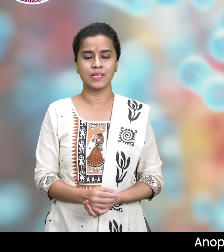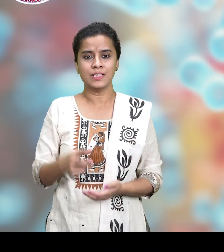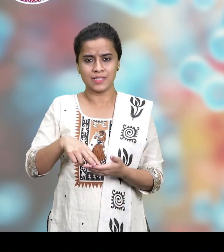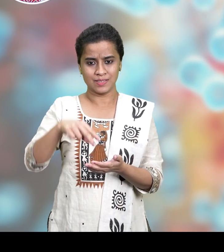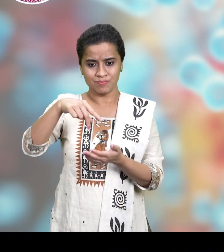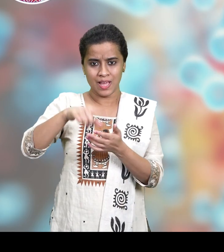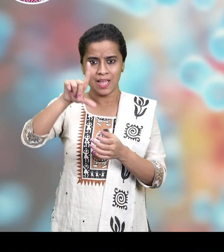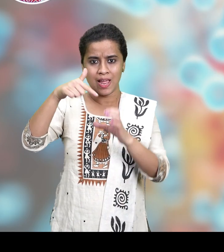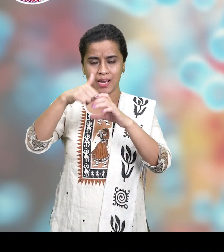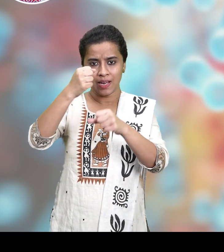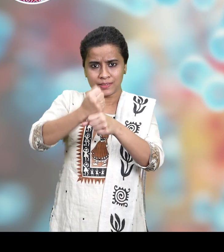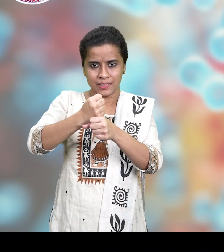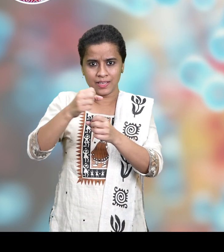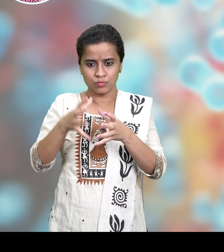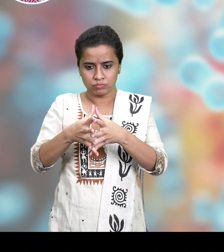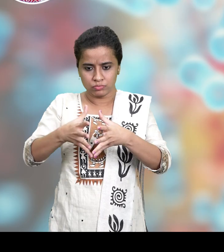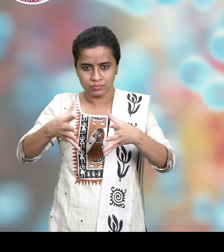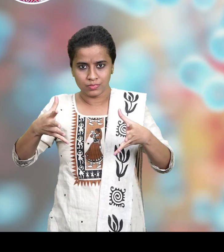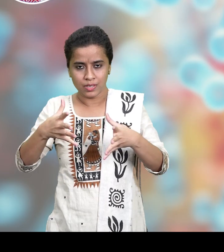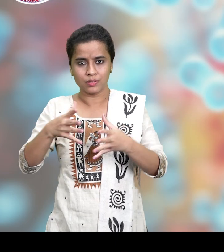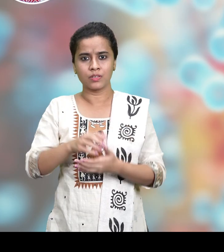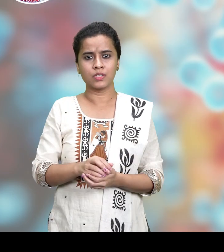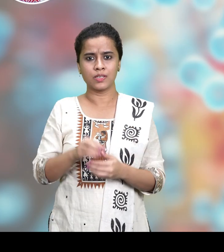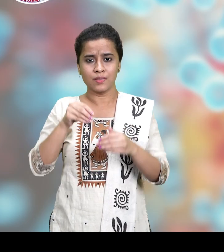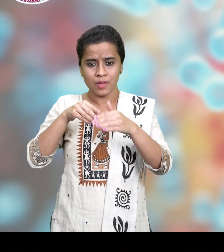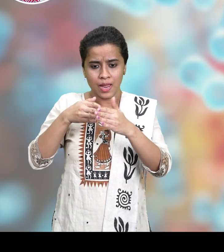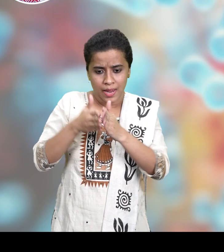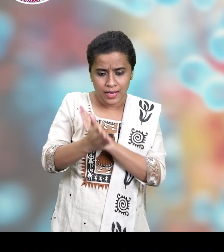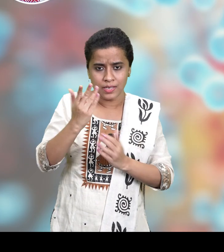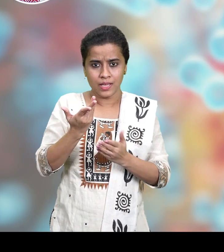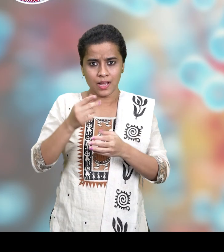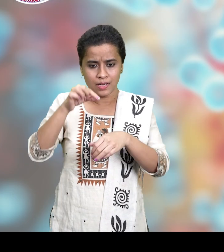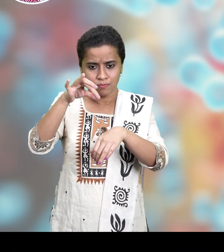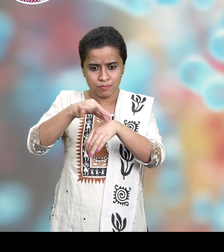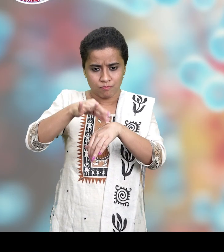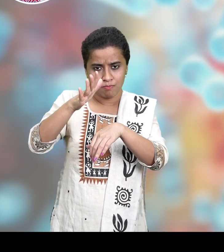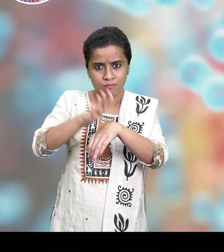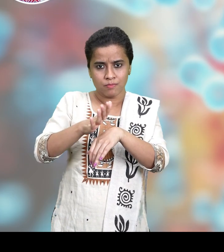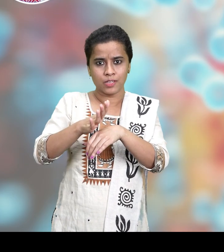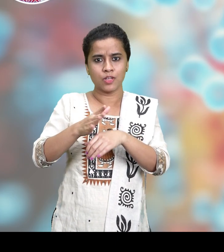elephantiasis is by female Culex.